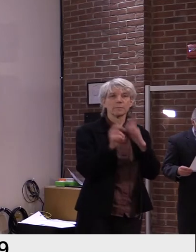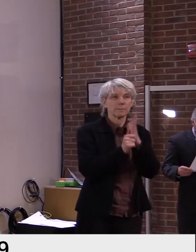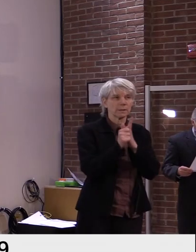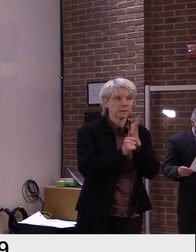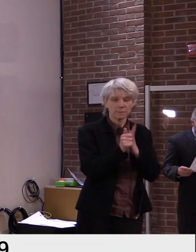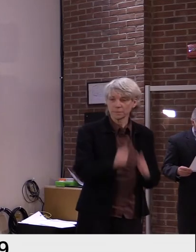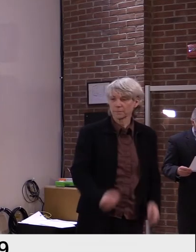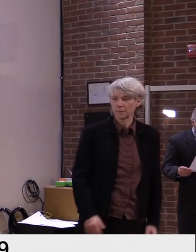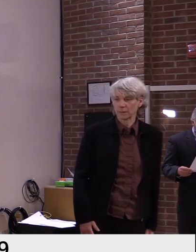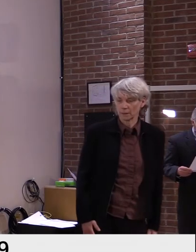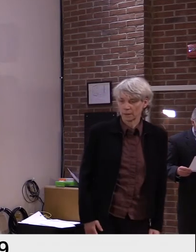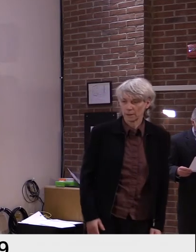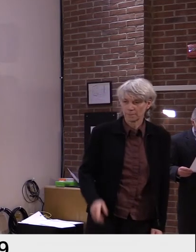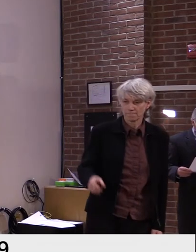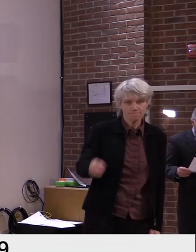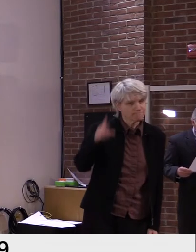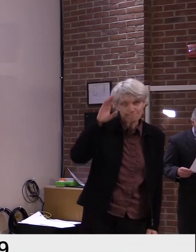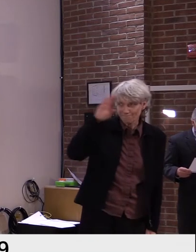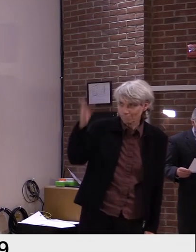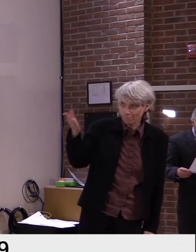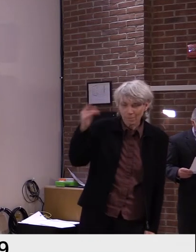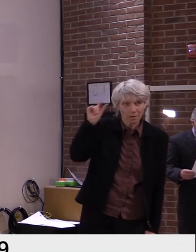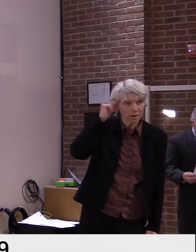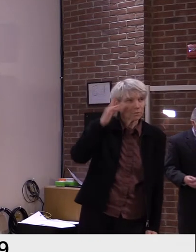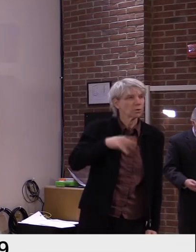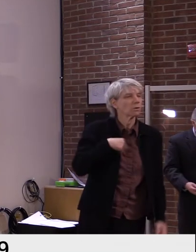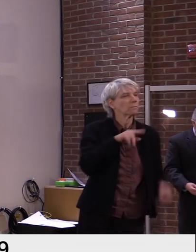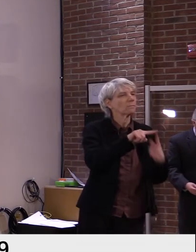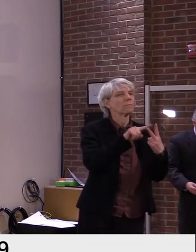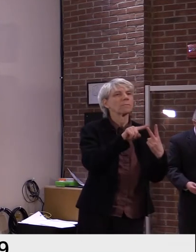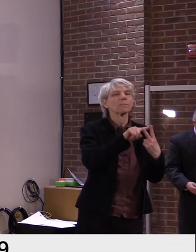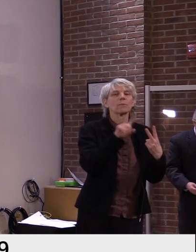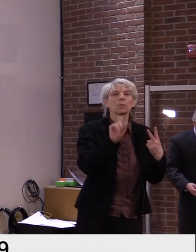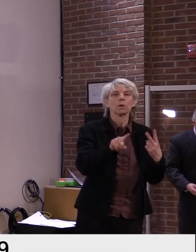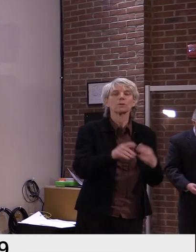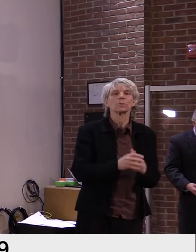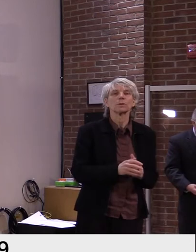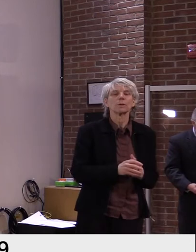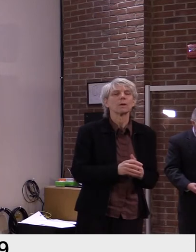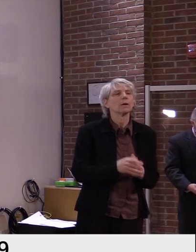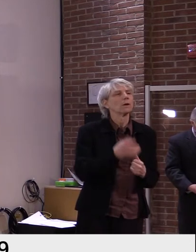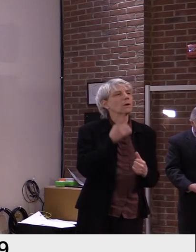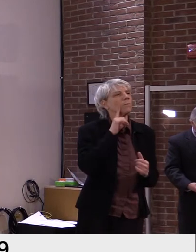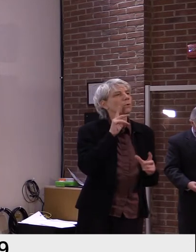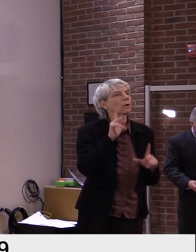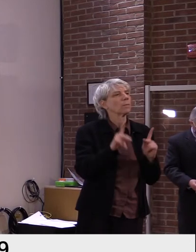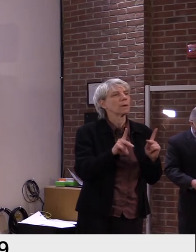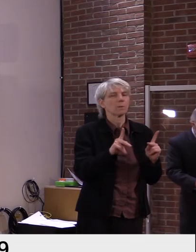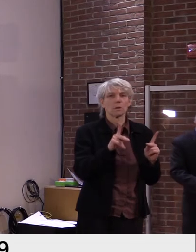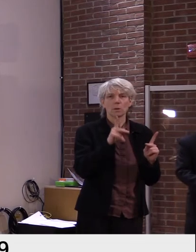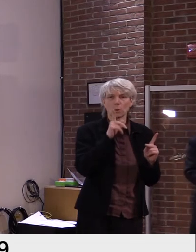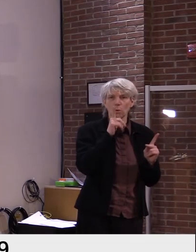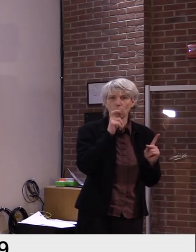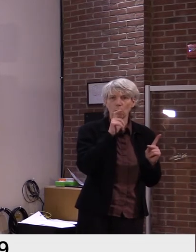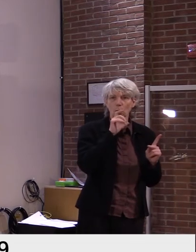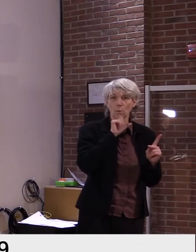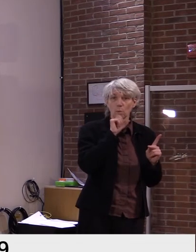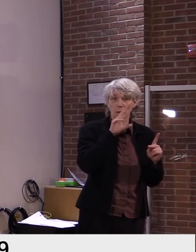Hi, Governor. I have a couple of questions. One on those under 16, and